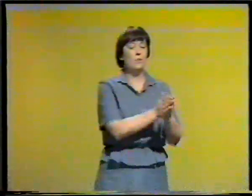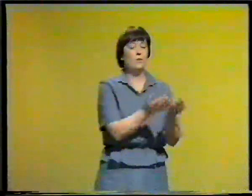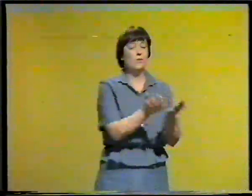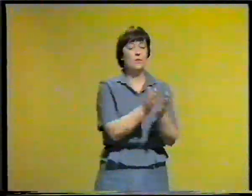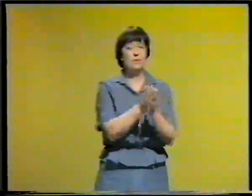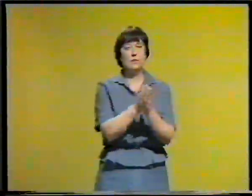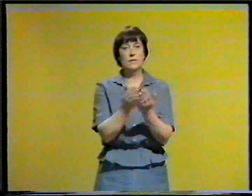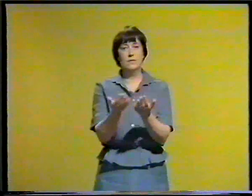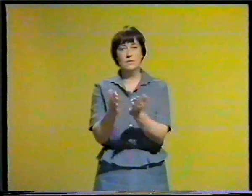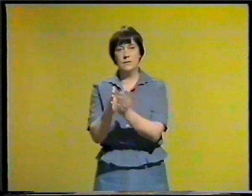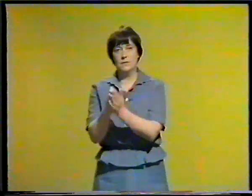books